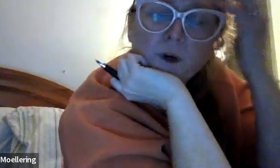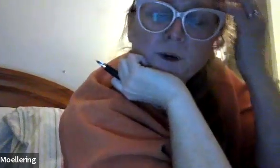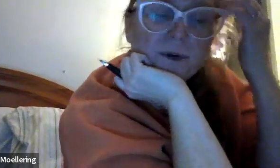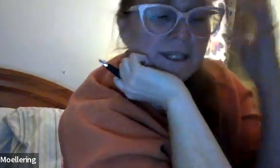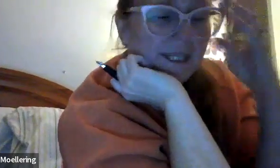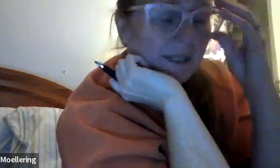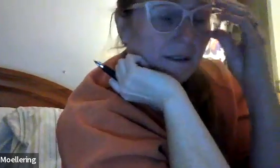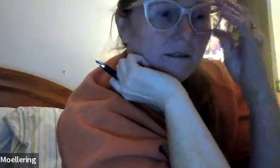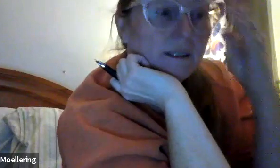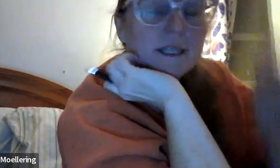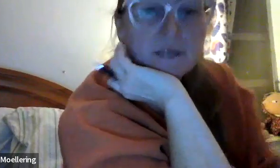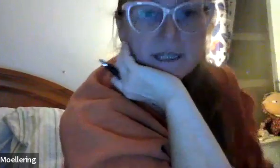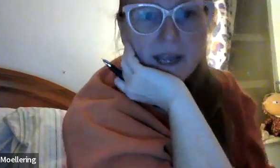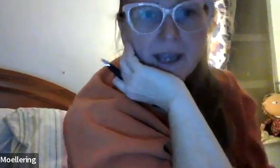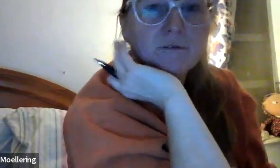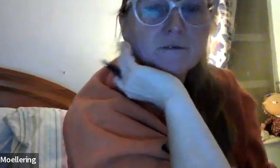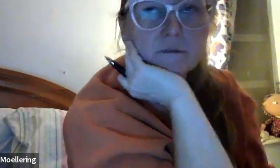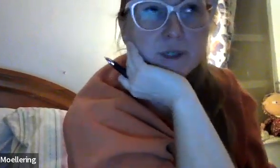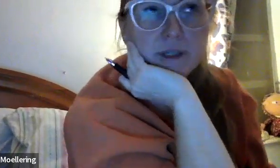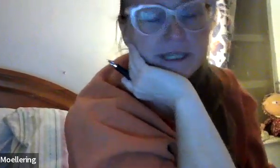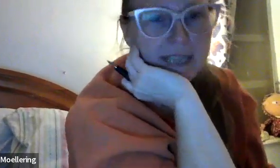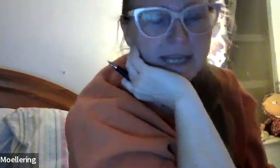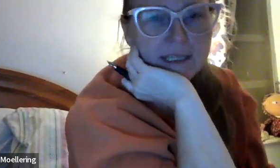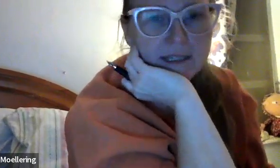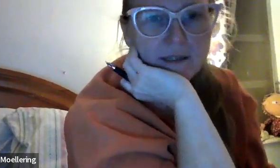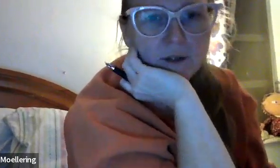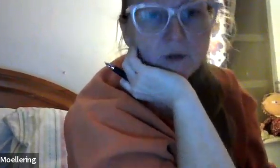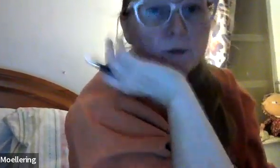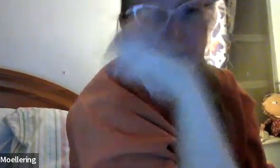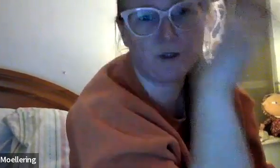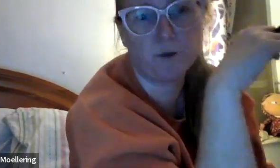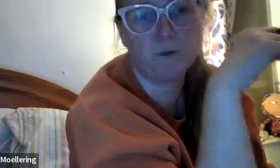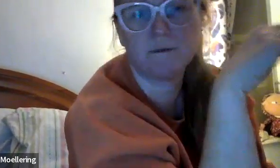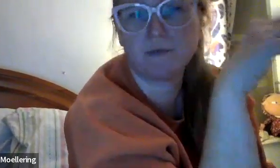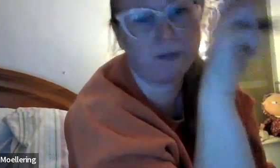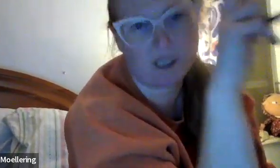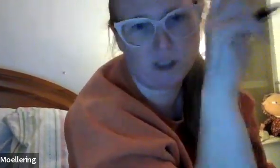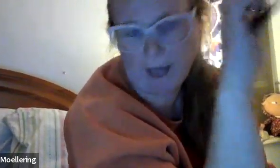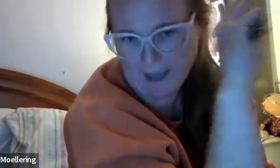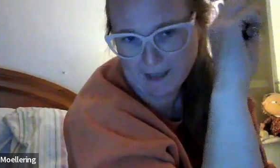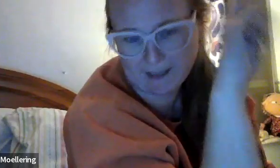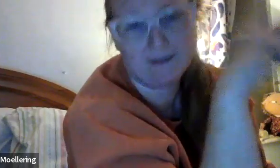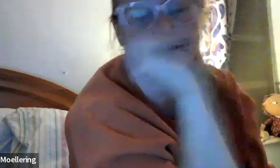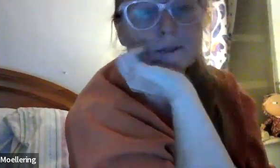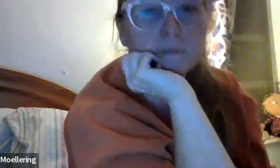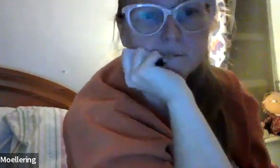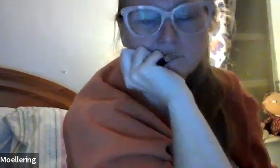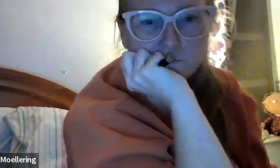for president, is there a Mhm. sign for United States or would you do like US? So